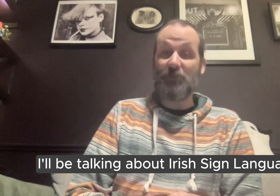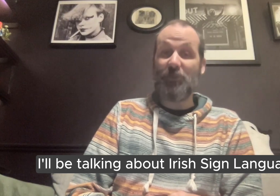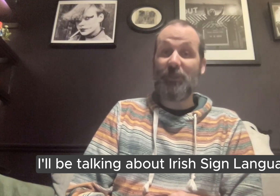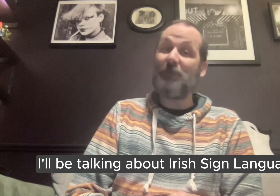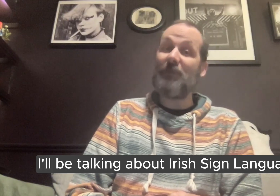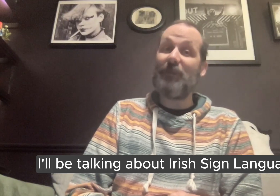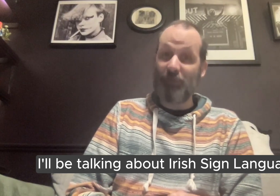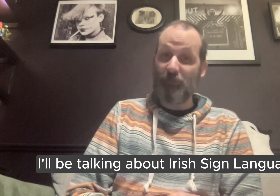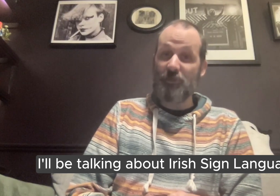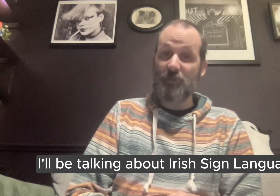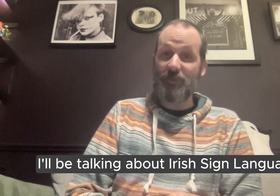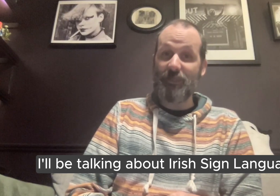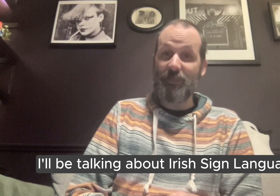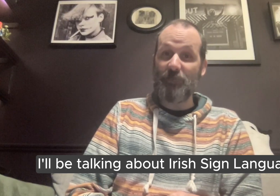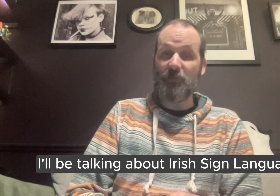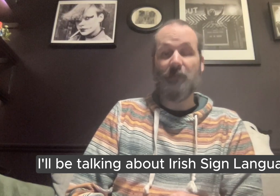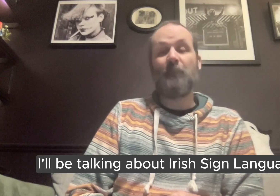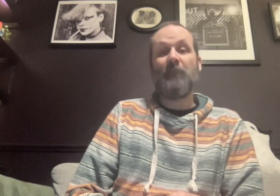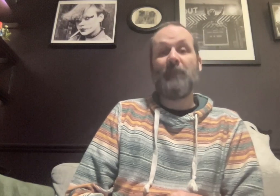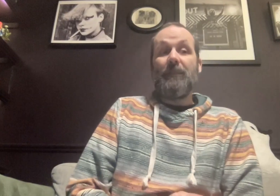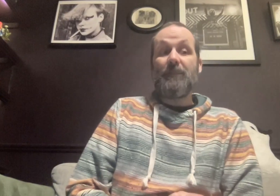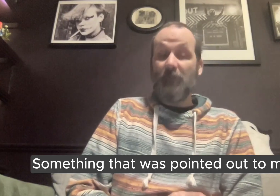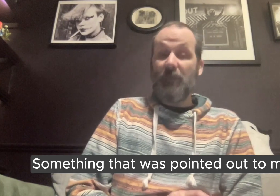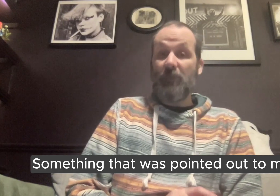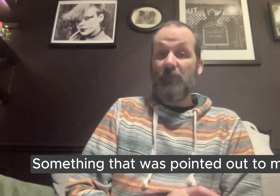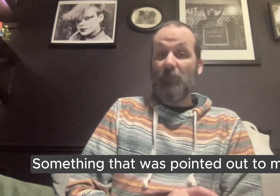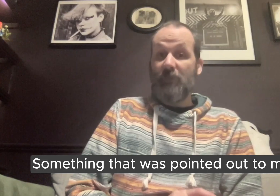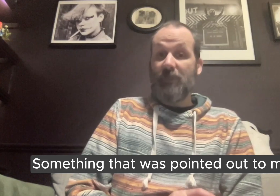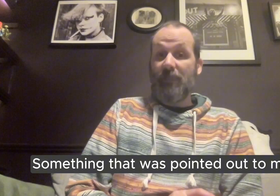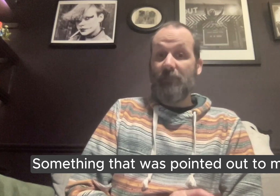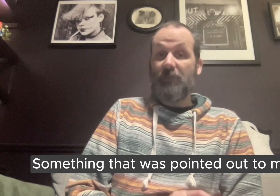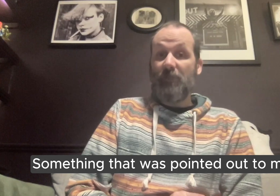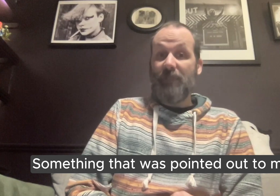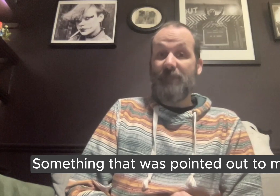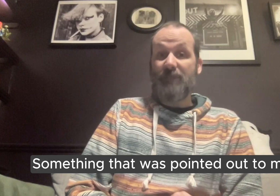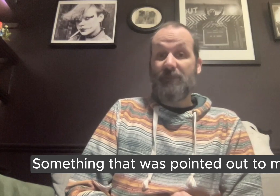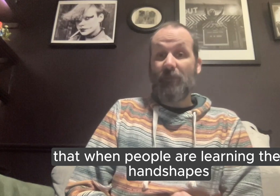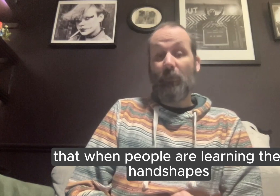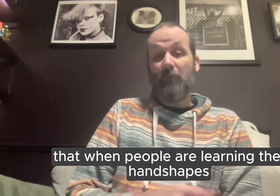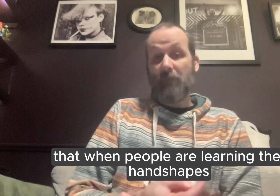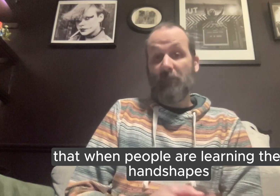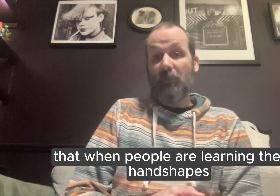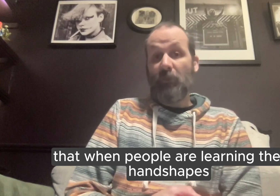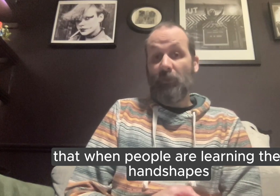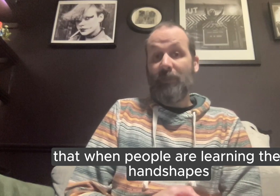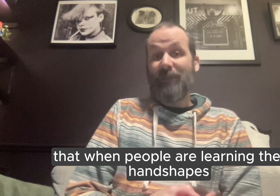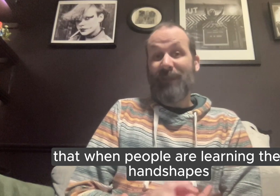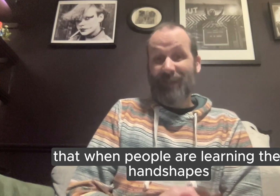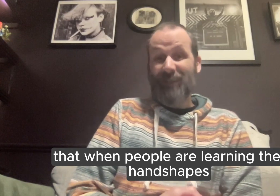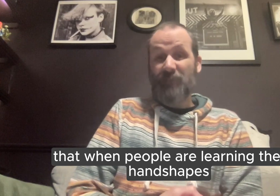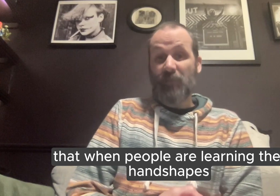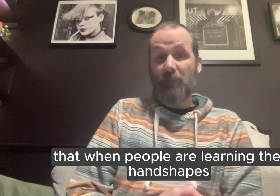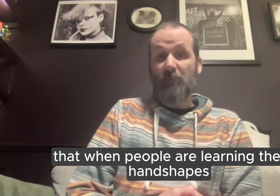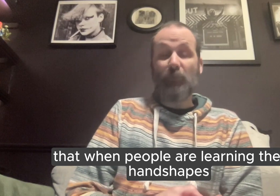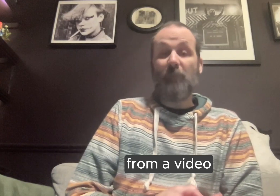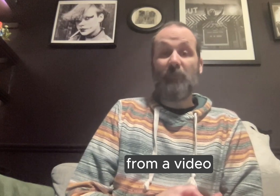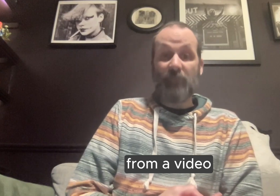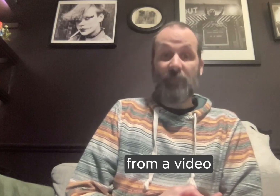talking about Irish Sign Language. Something that was pointed out to me is that when people are learning the hand shapes from a